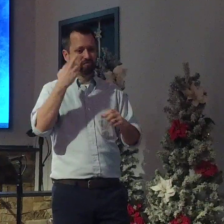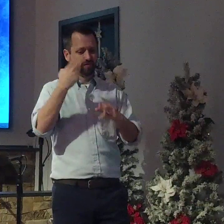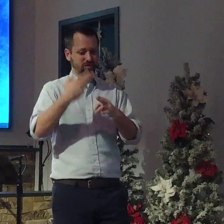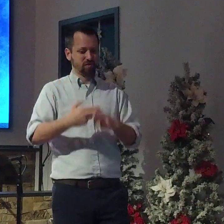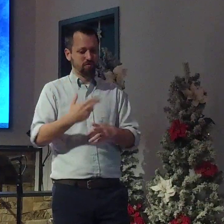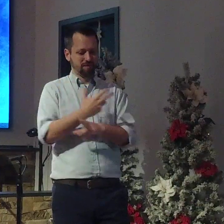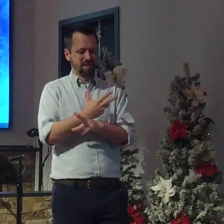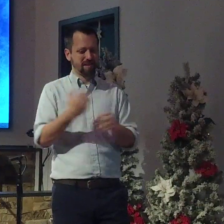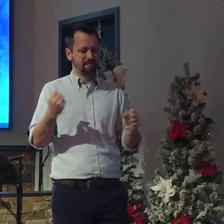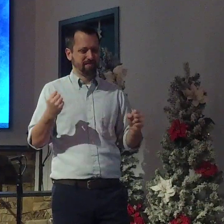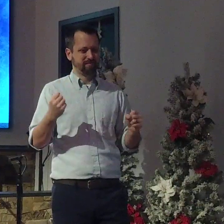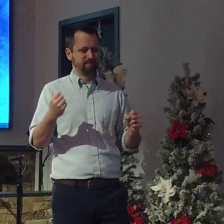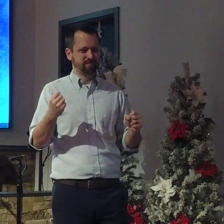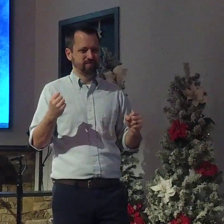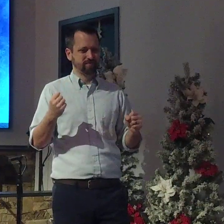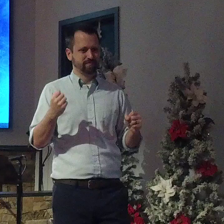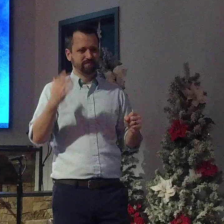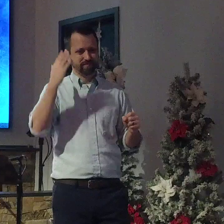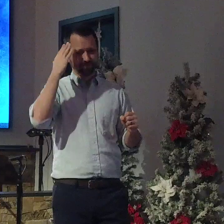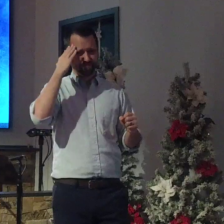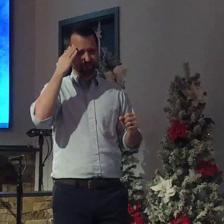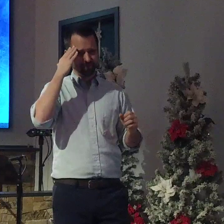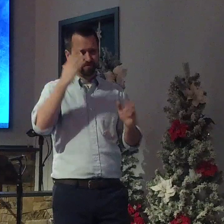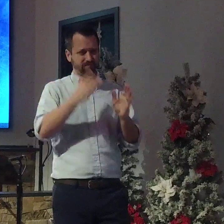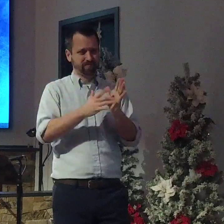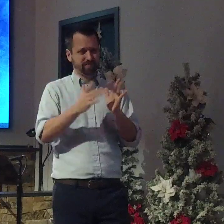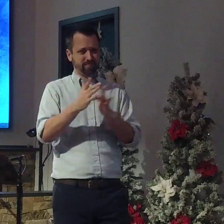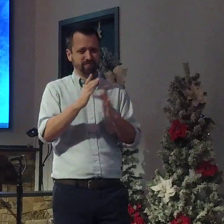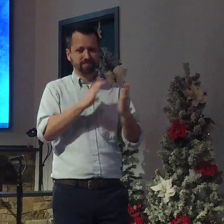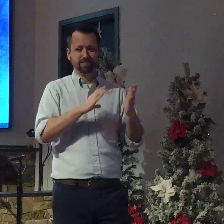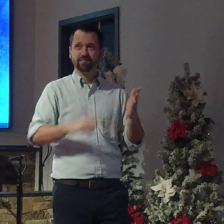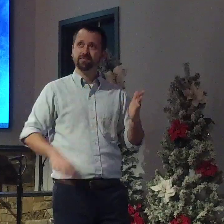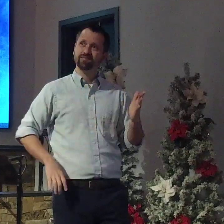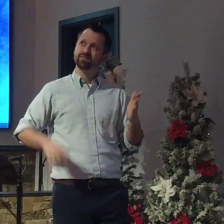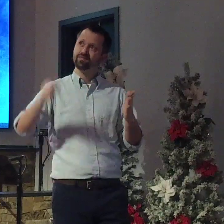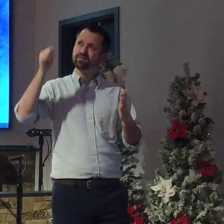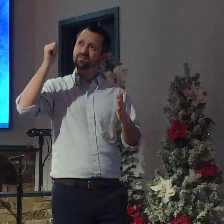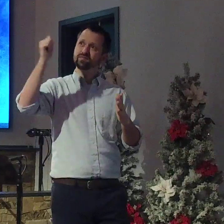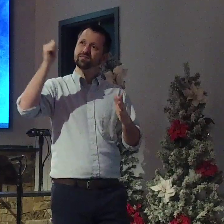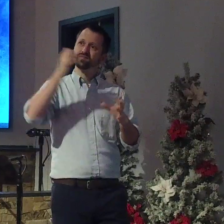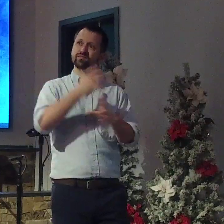the person that's looking in the mirror what the problem is.